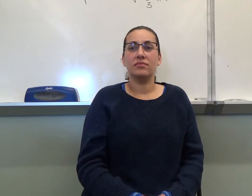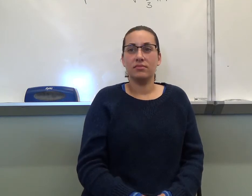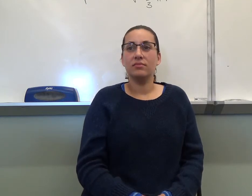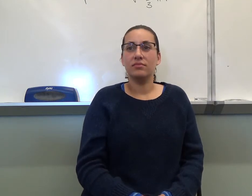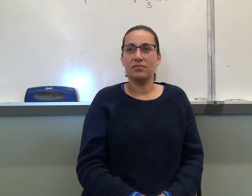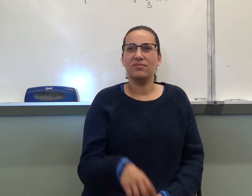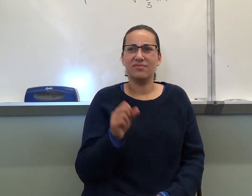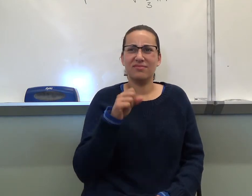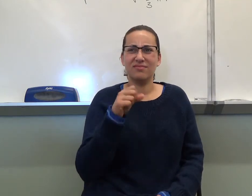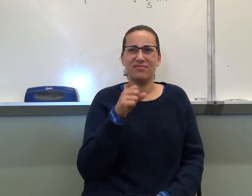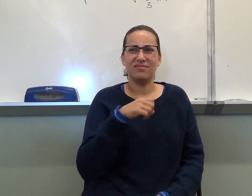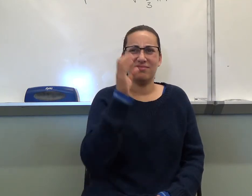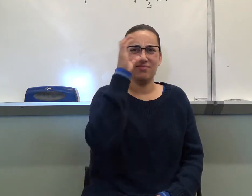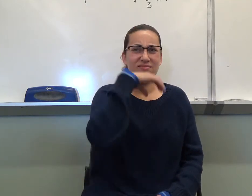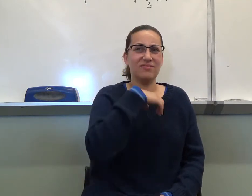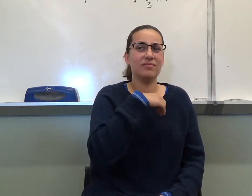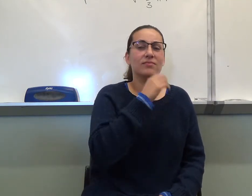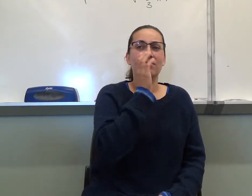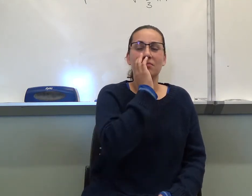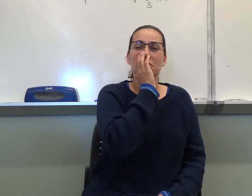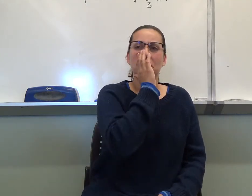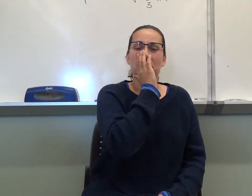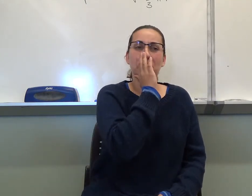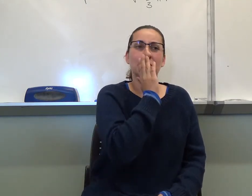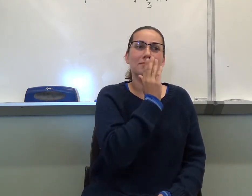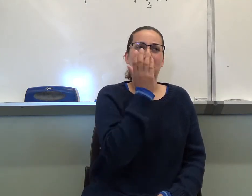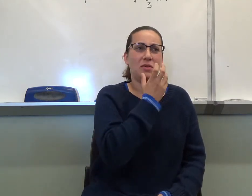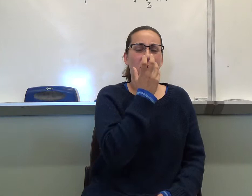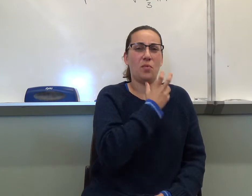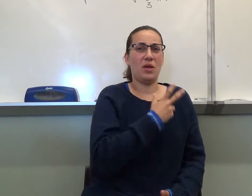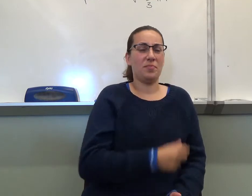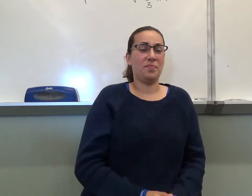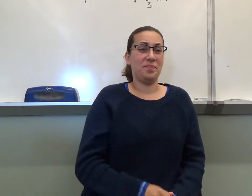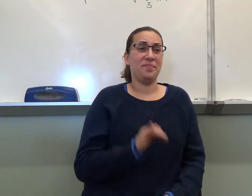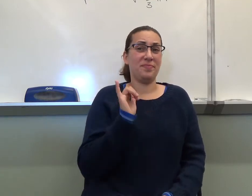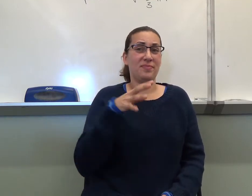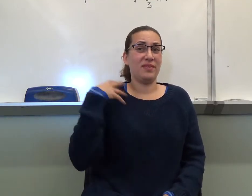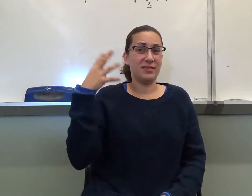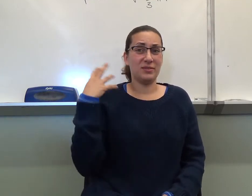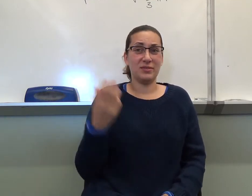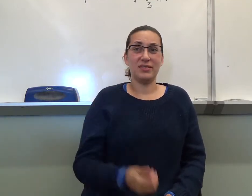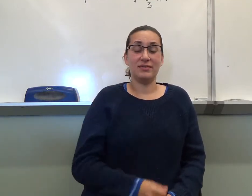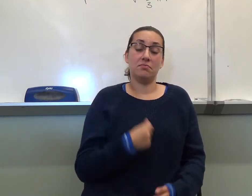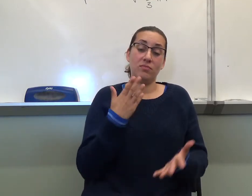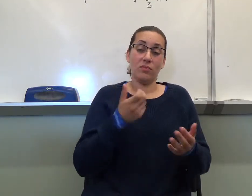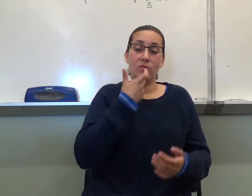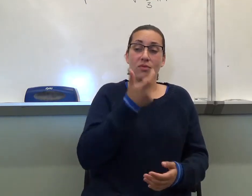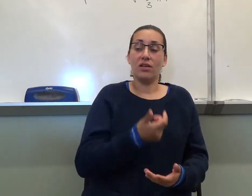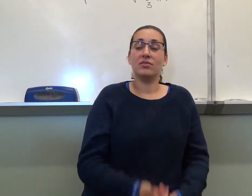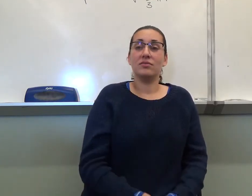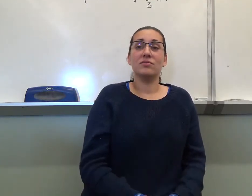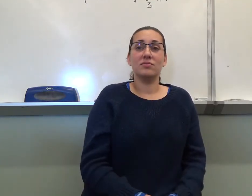course, and you can read the table, but it's nowhere near as dramatic as going over to the next page and looking at the bar